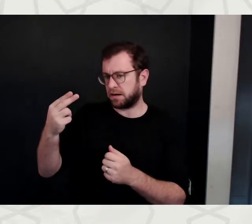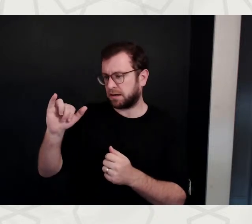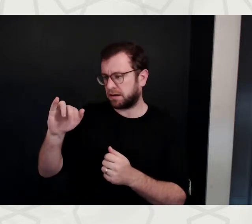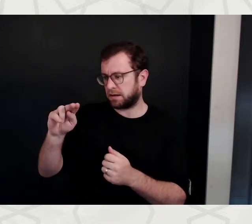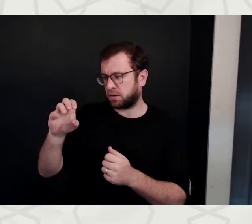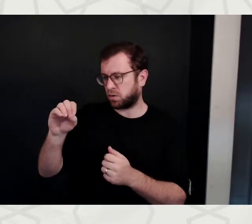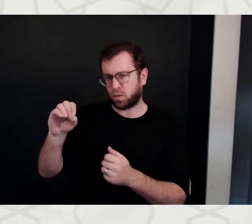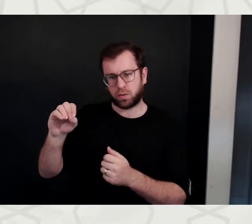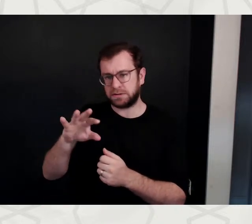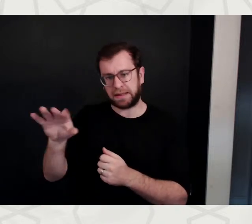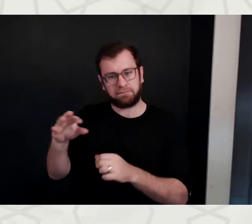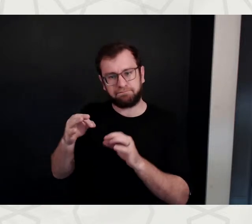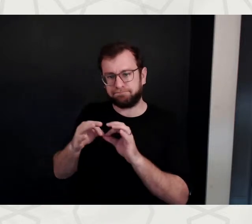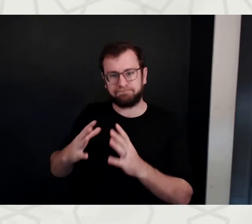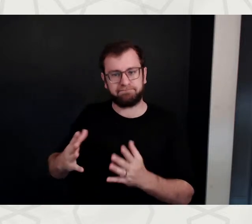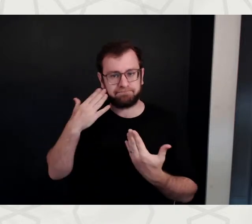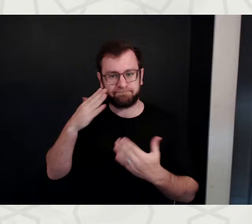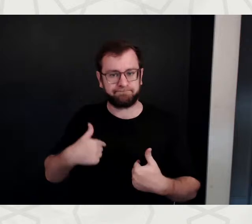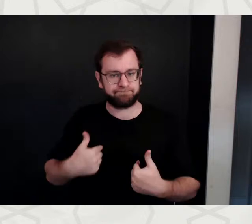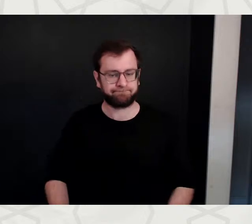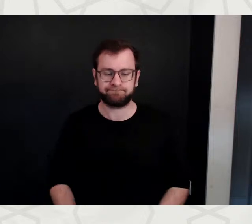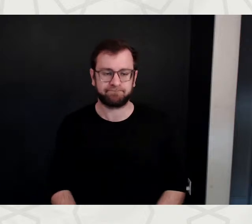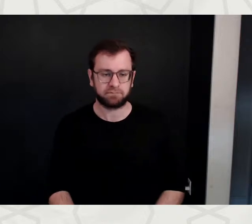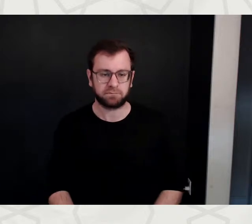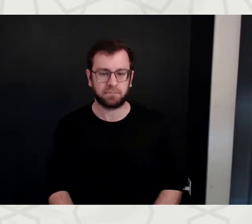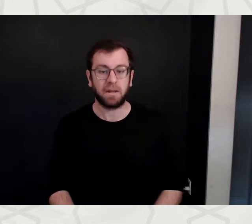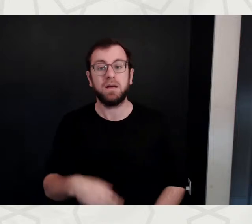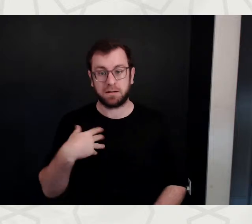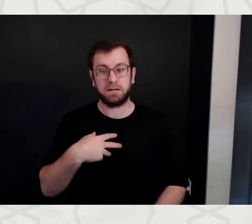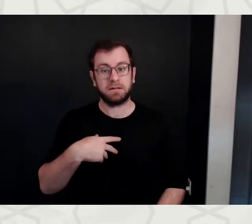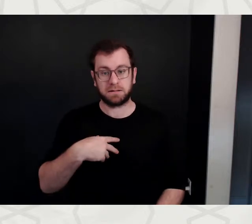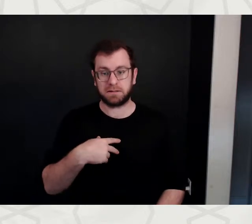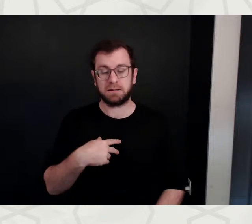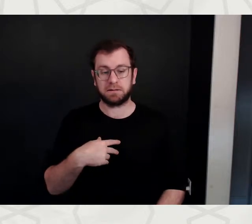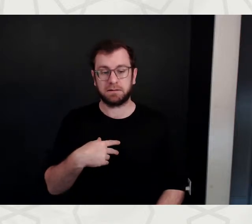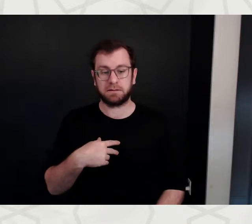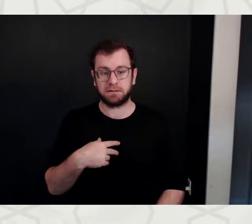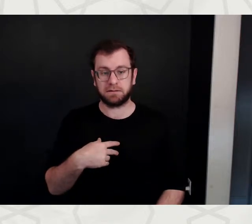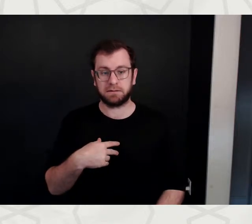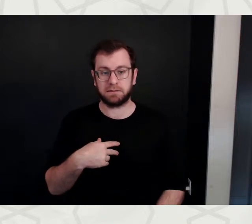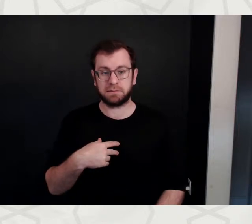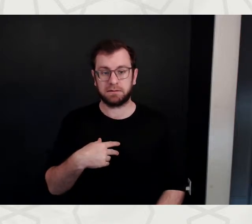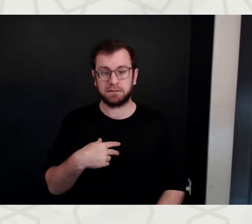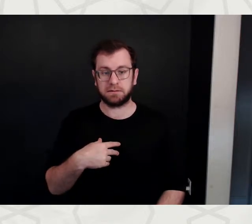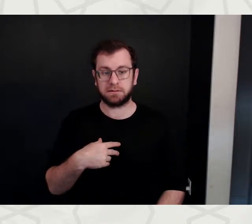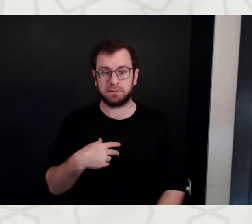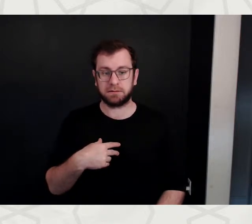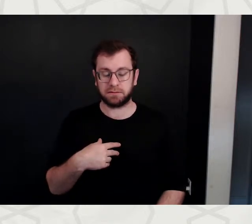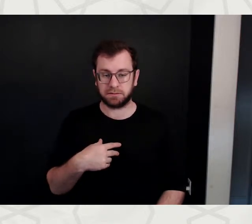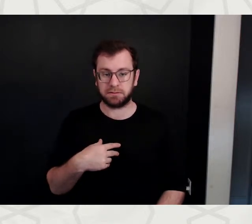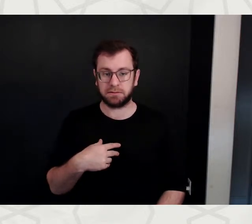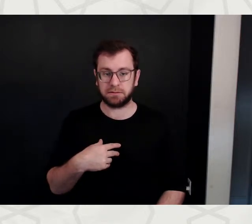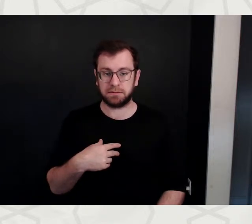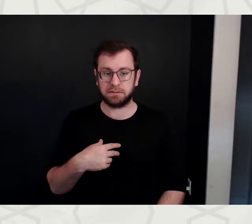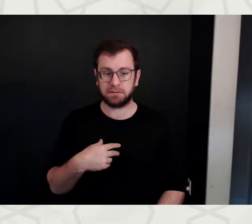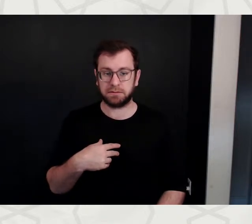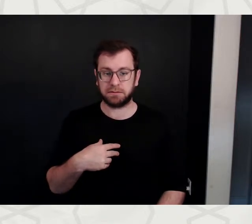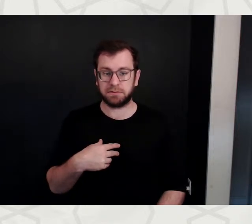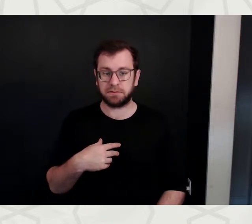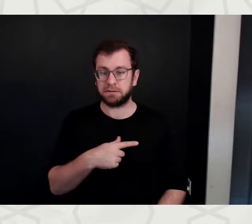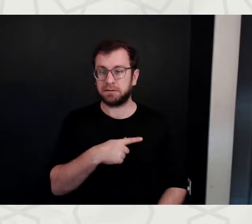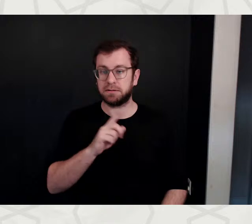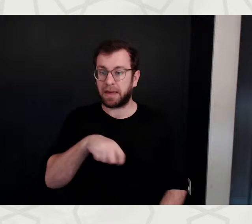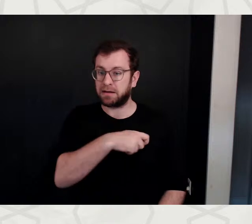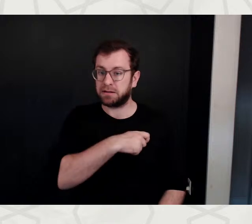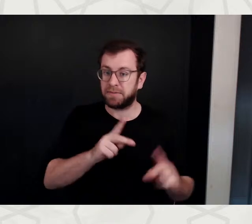Spanish between 1492 and 1514 in the island of Hispaniola, which is